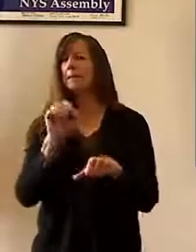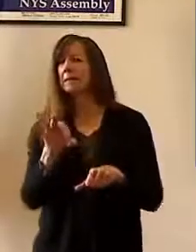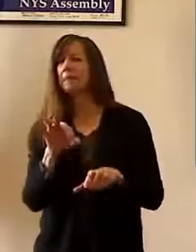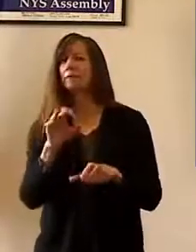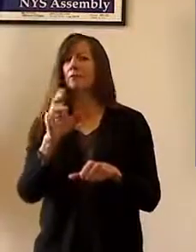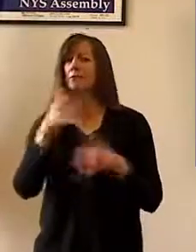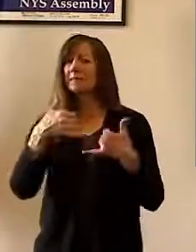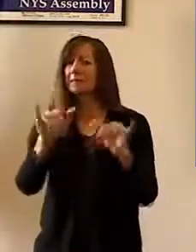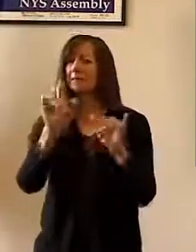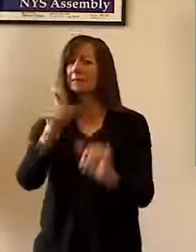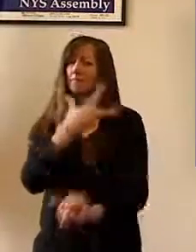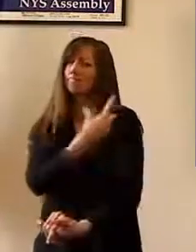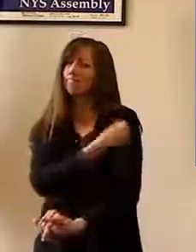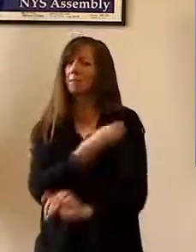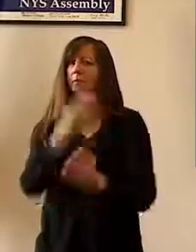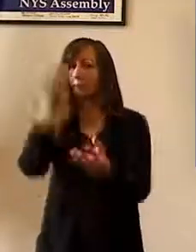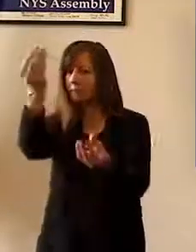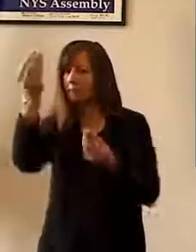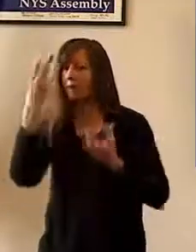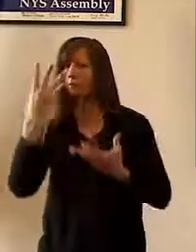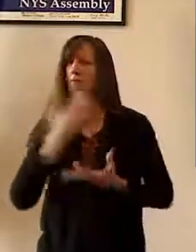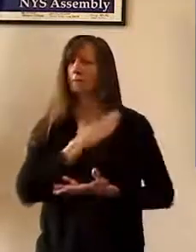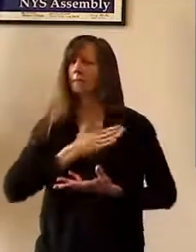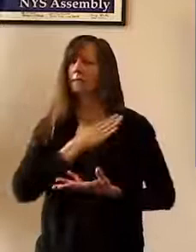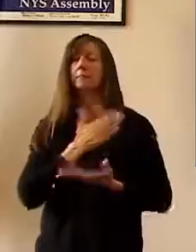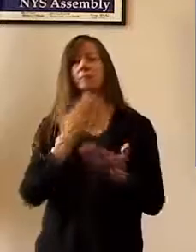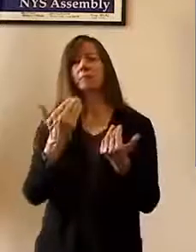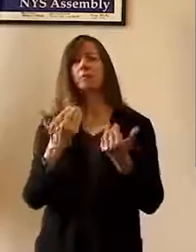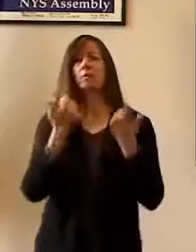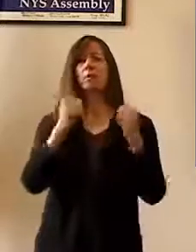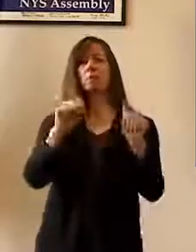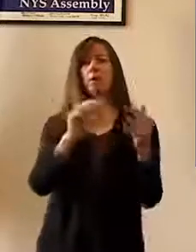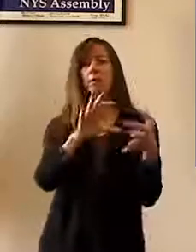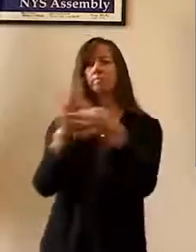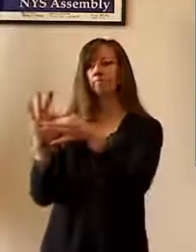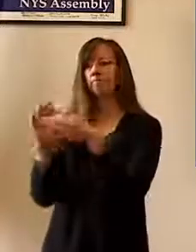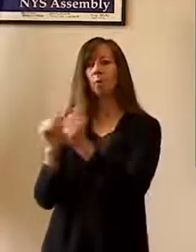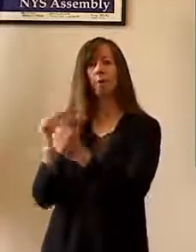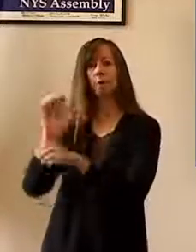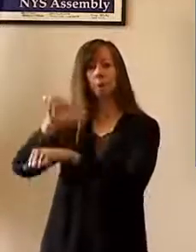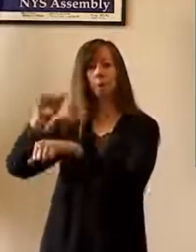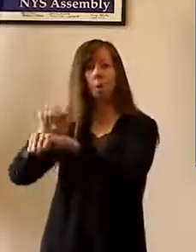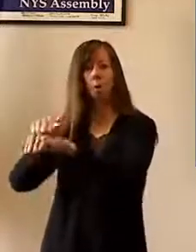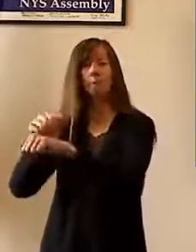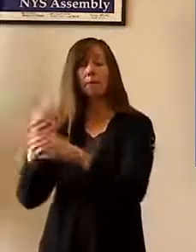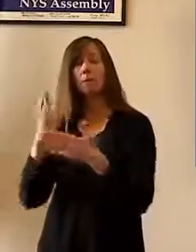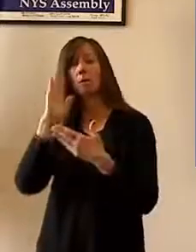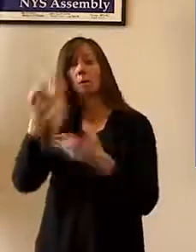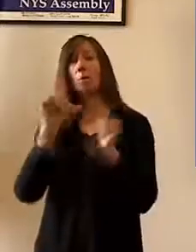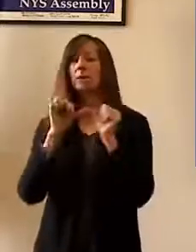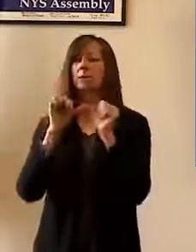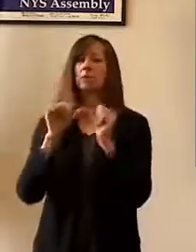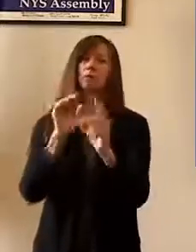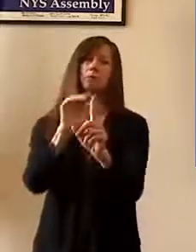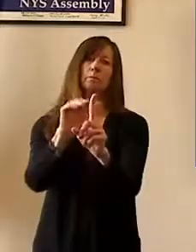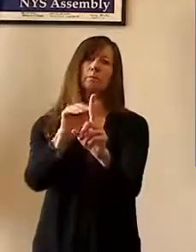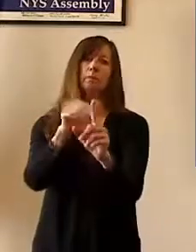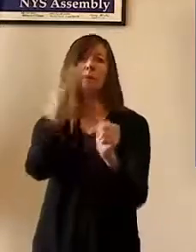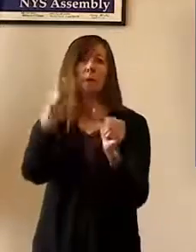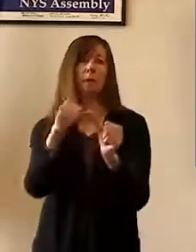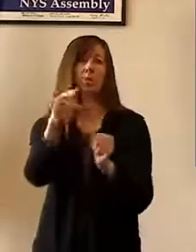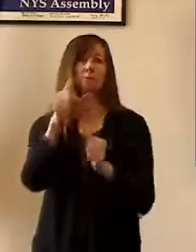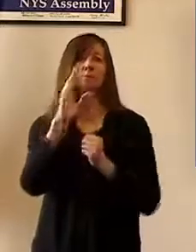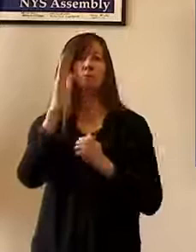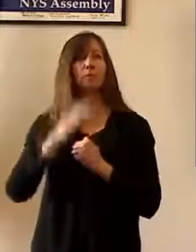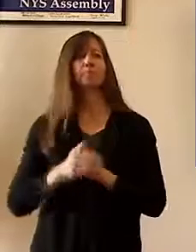need, please let us know, and we're trying to connect you with appointment opportunities. We'll continue to do that. So